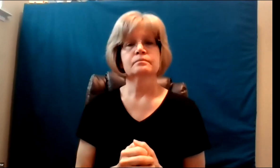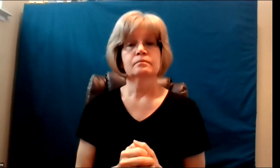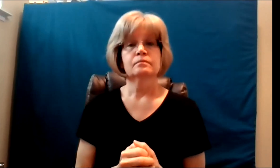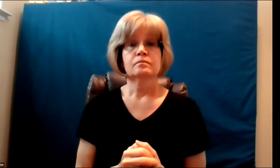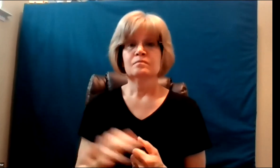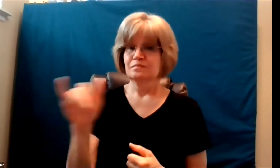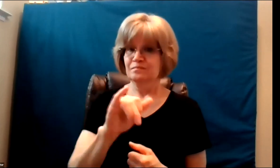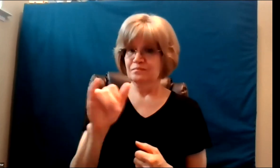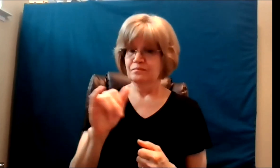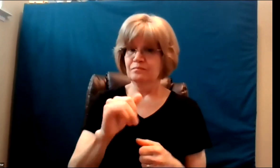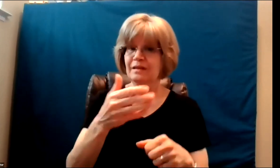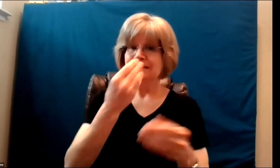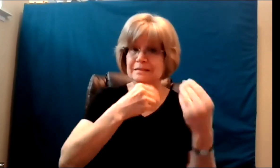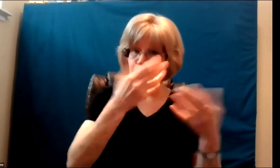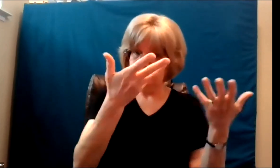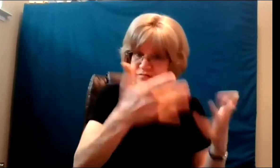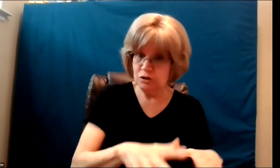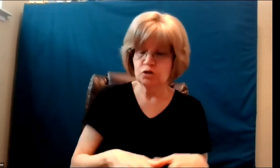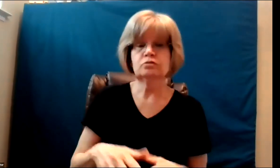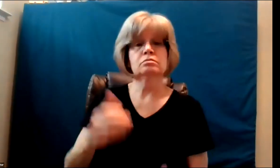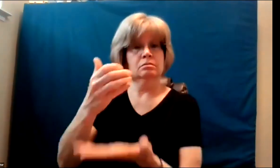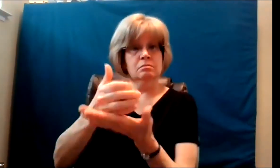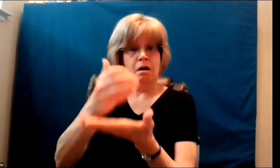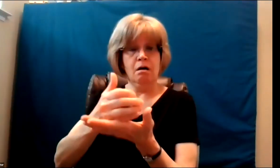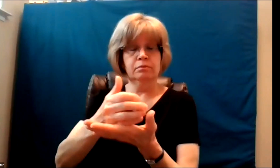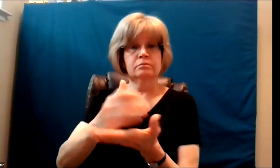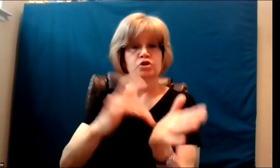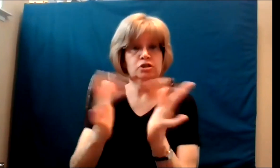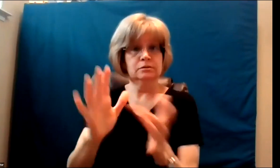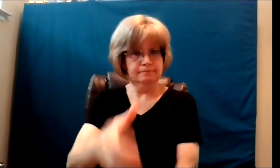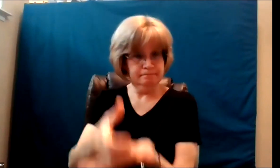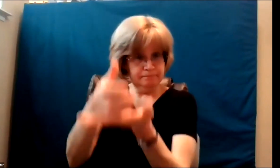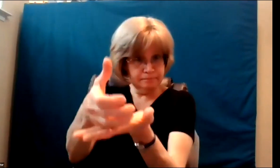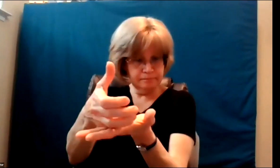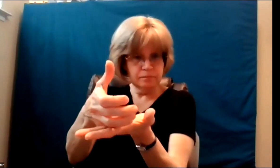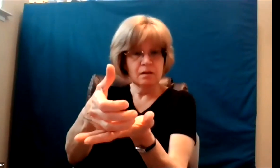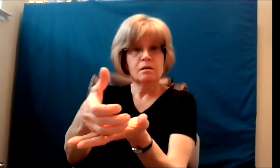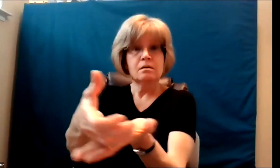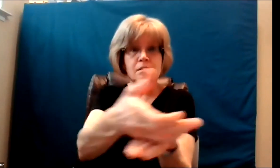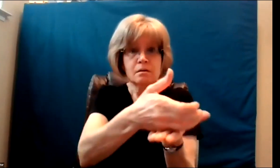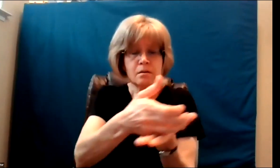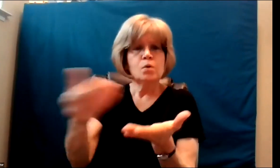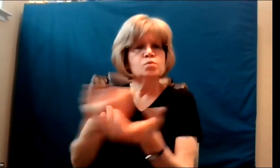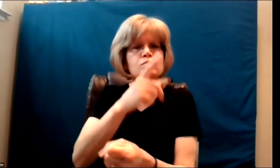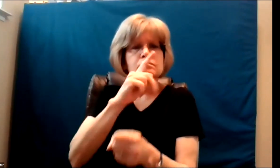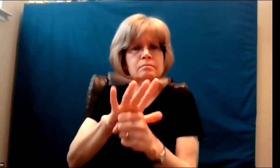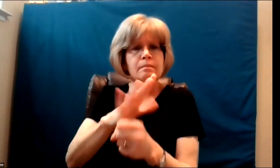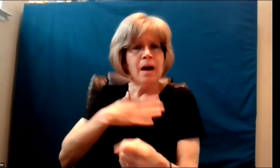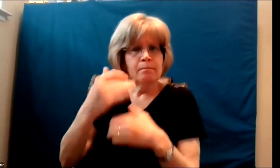In the same way, he took the cup also after supper, saying, "This cup is the new covenant in my